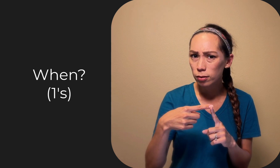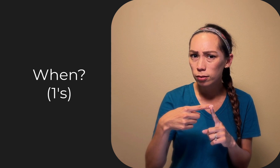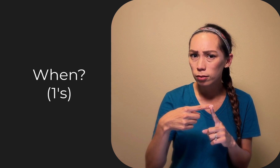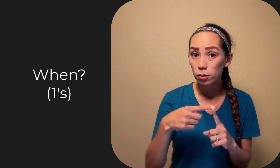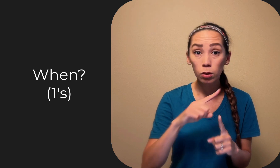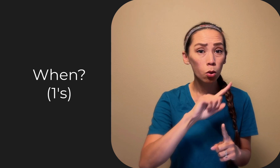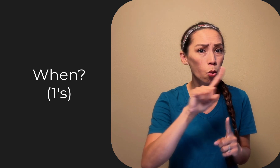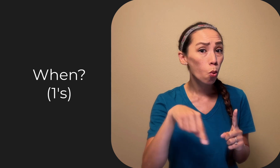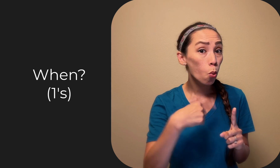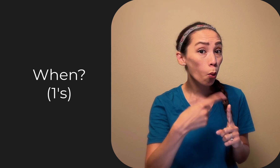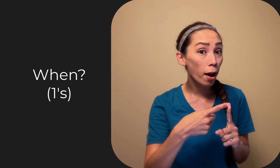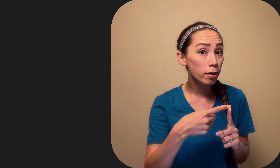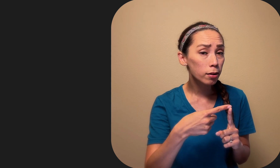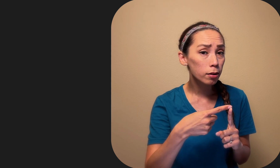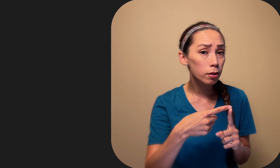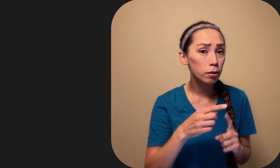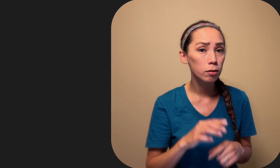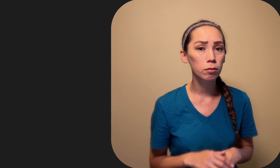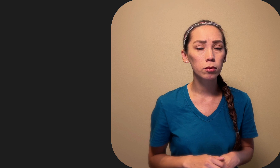When.